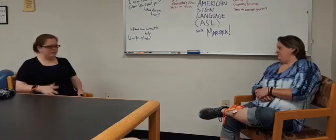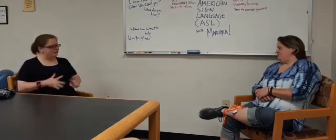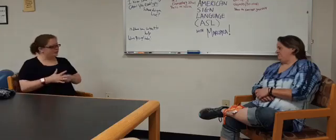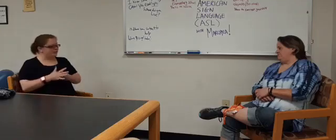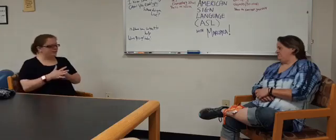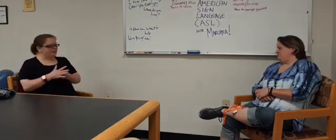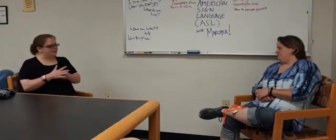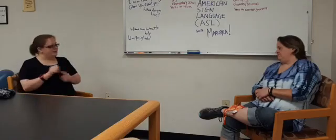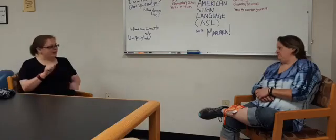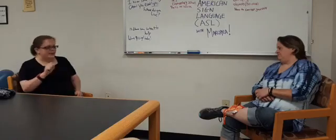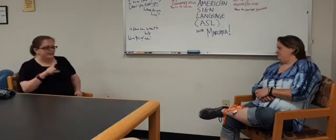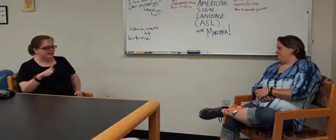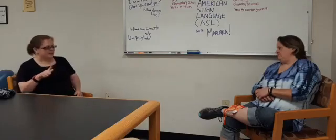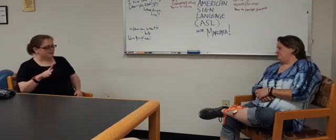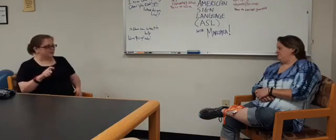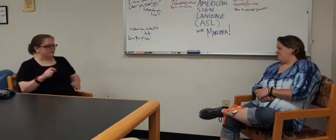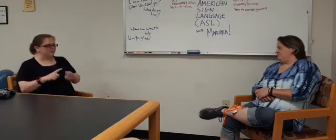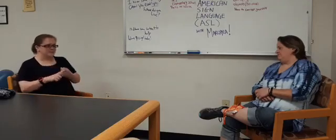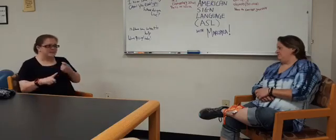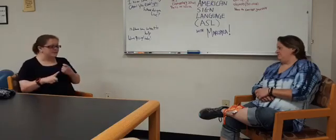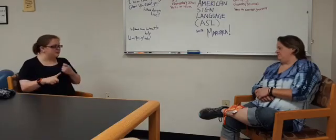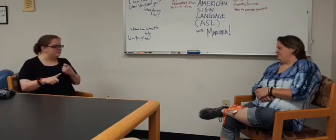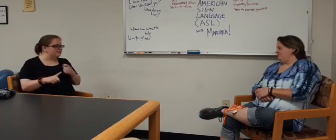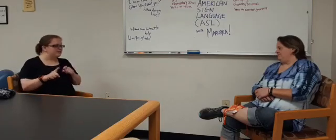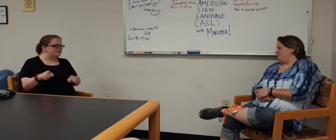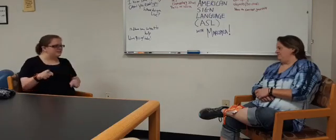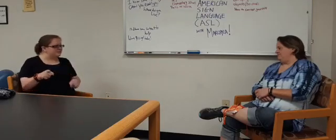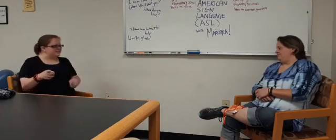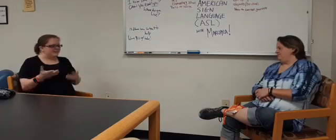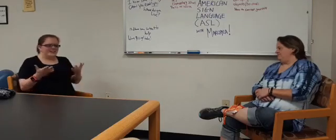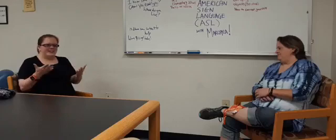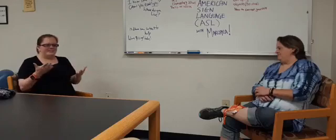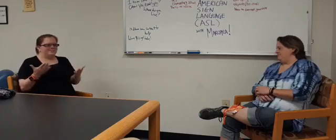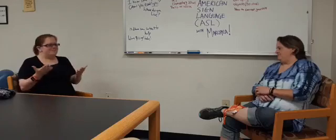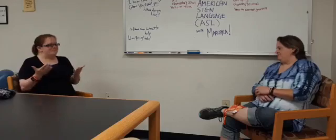started learning ASL from him, and